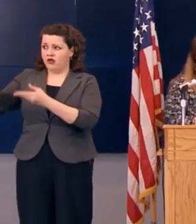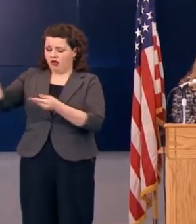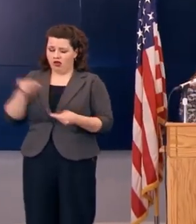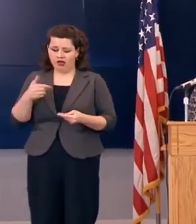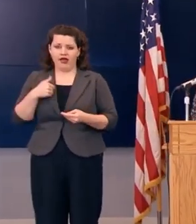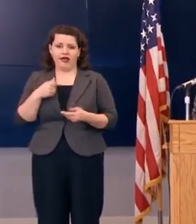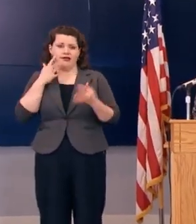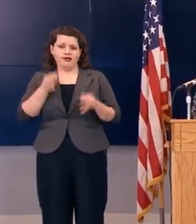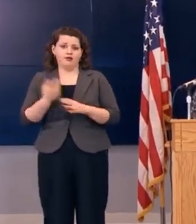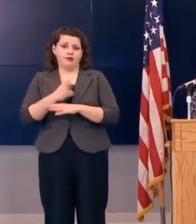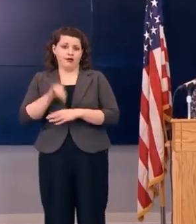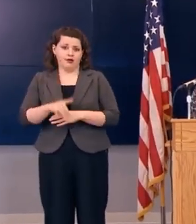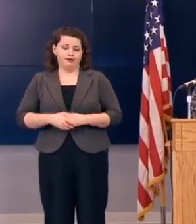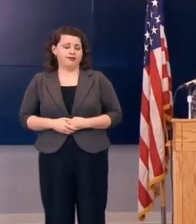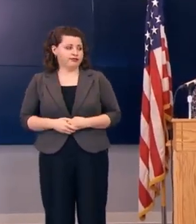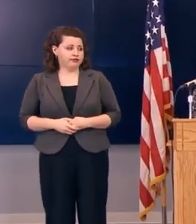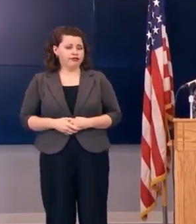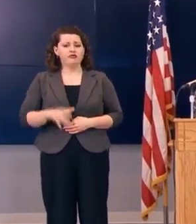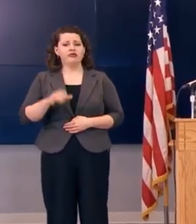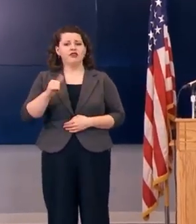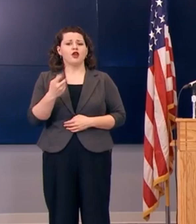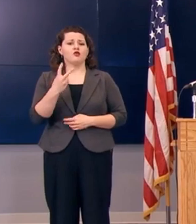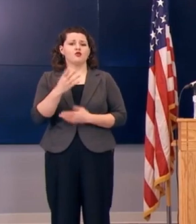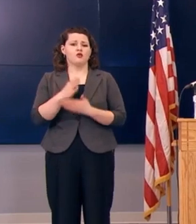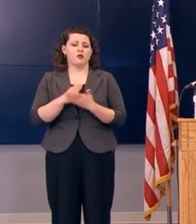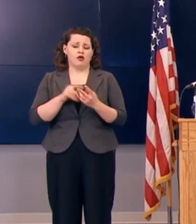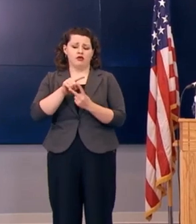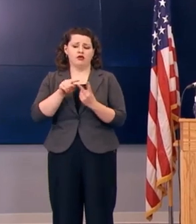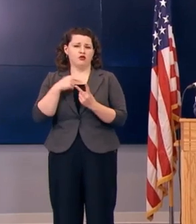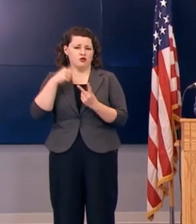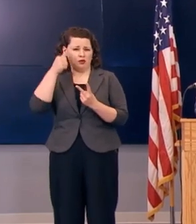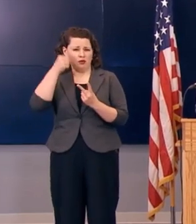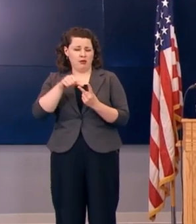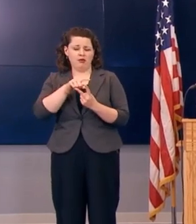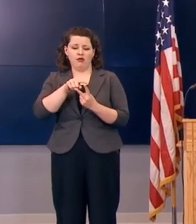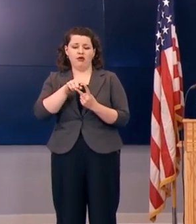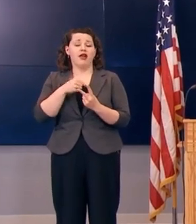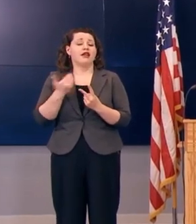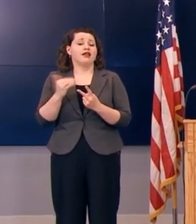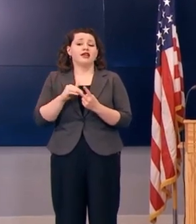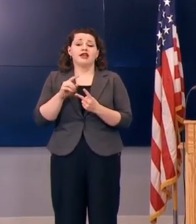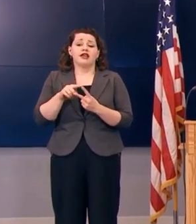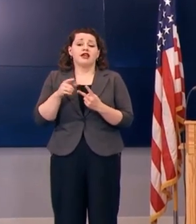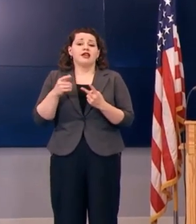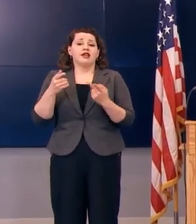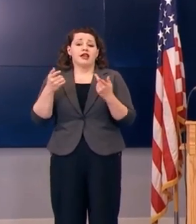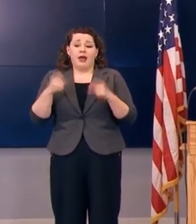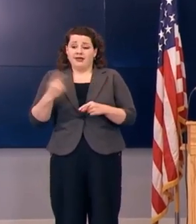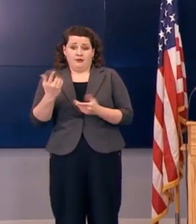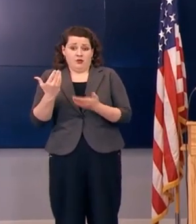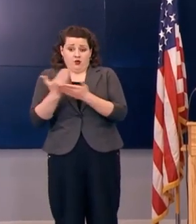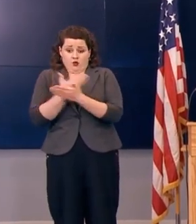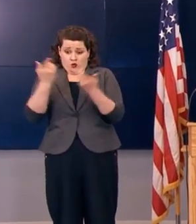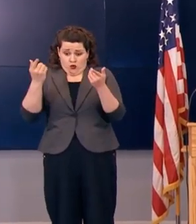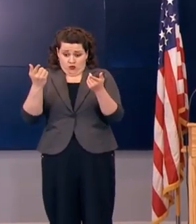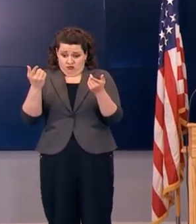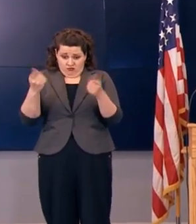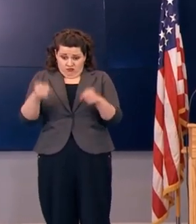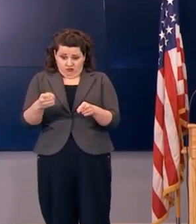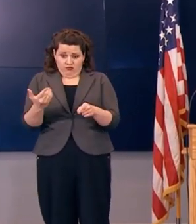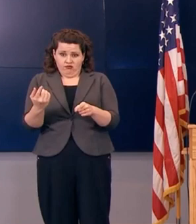you, Governor. I think the other two pieces to keep in mind, again, whenever we have something new, we take what we know from